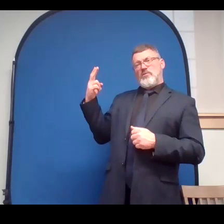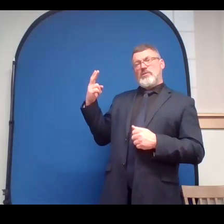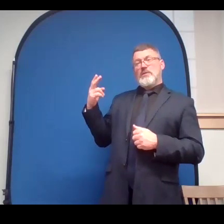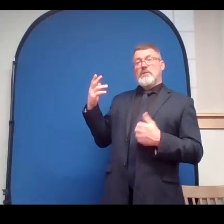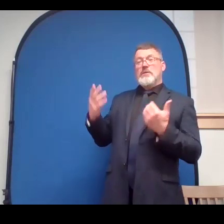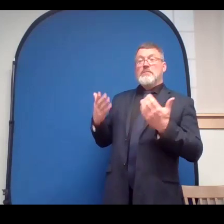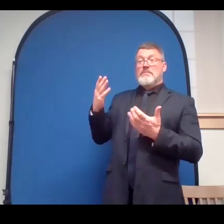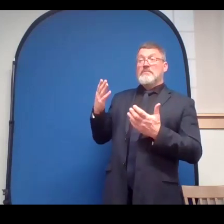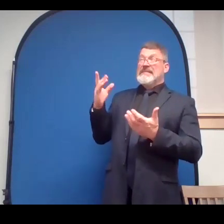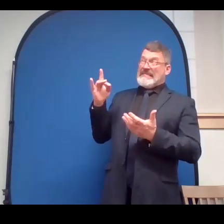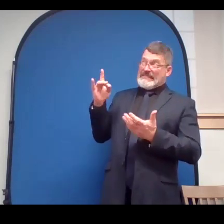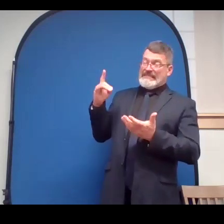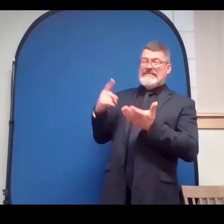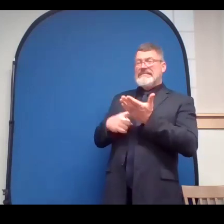but